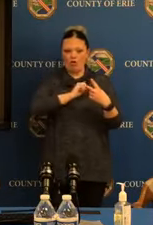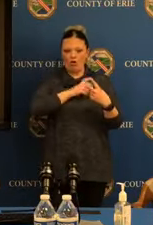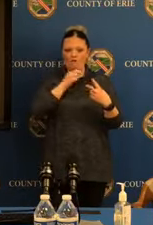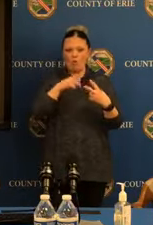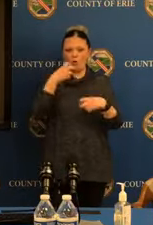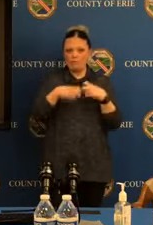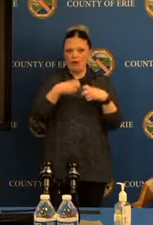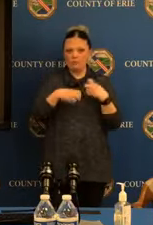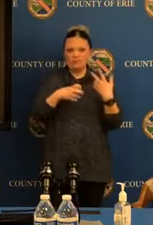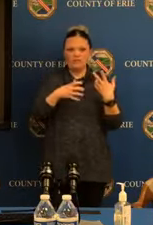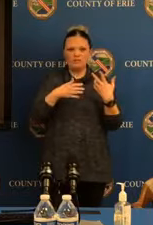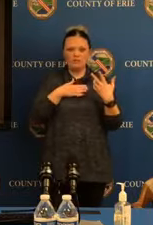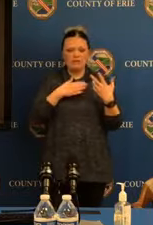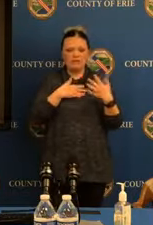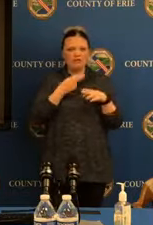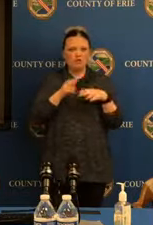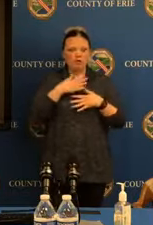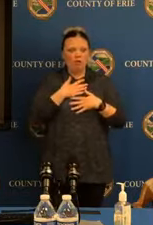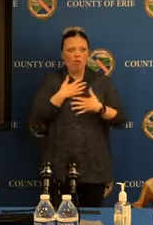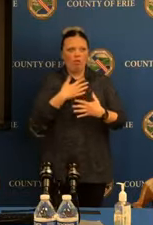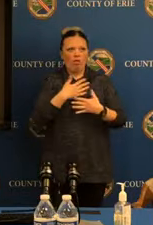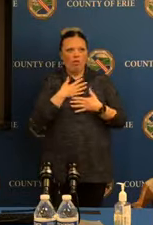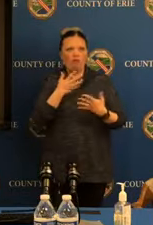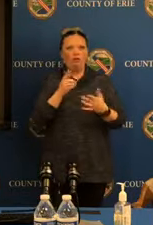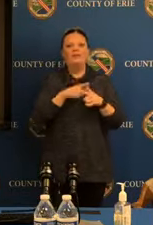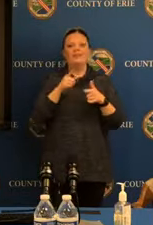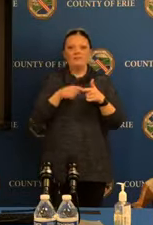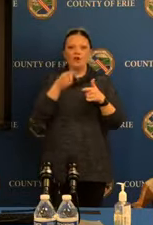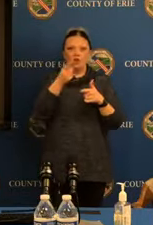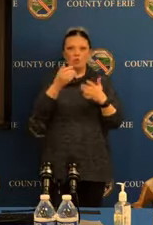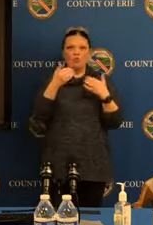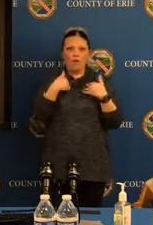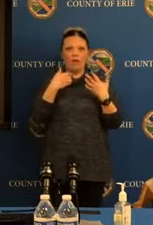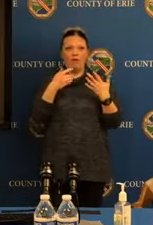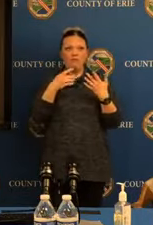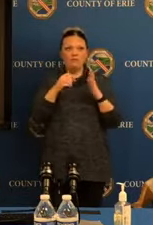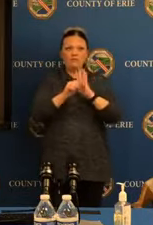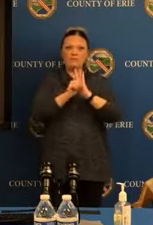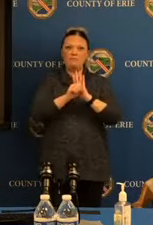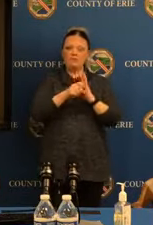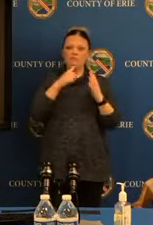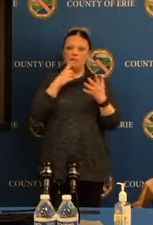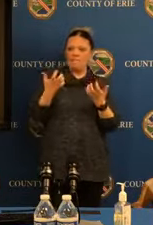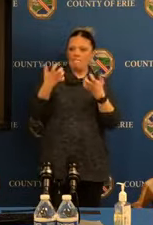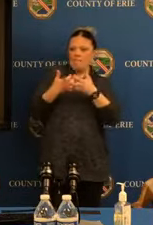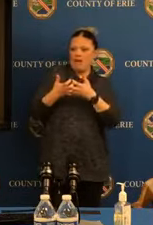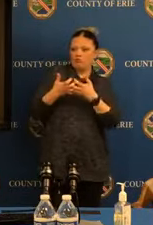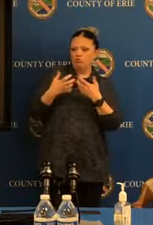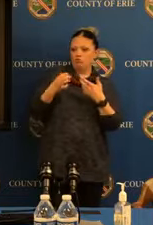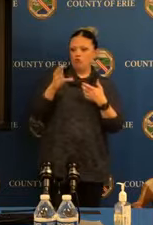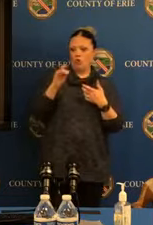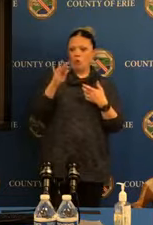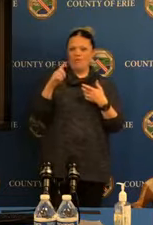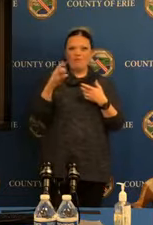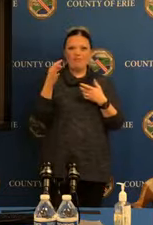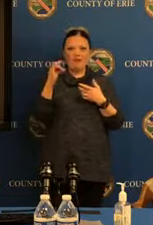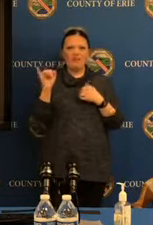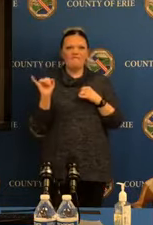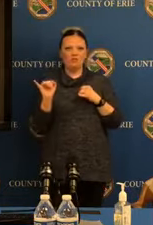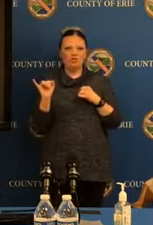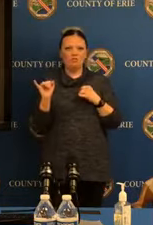difficulty breathing with shortness of breath, then you have symptoms that are consistent with a COVID-19 infection.